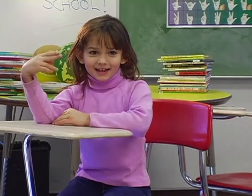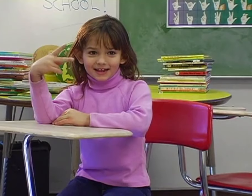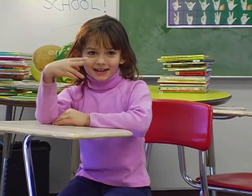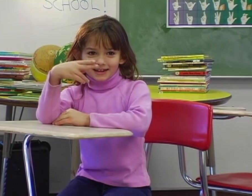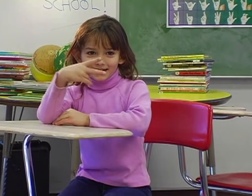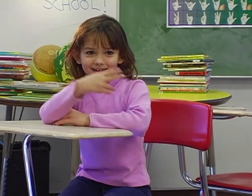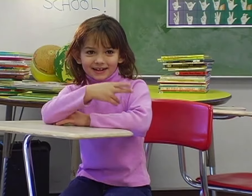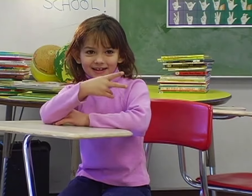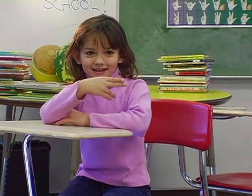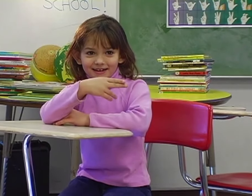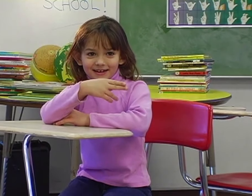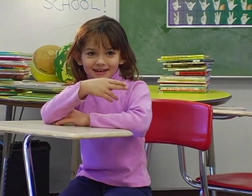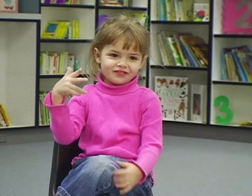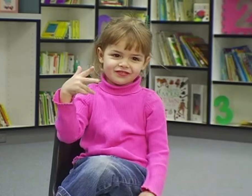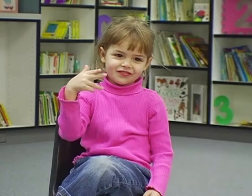Just like scissors.